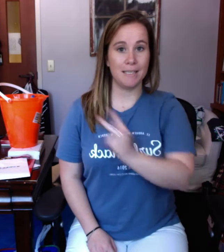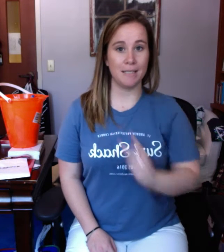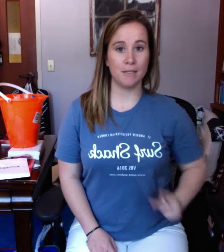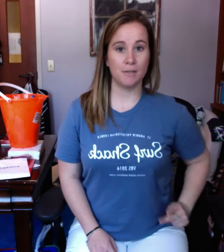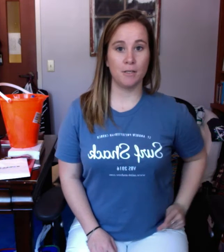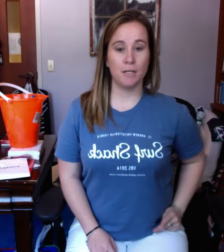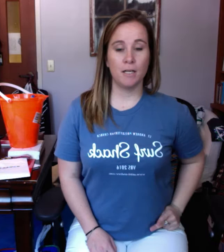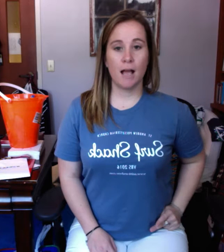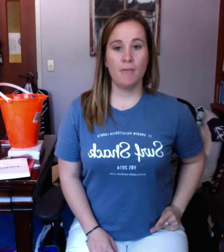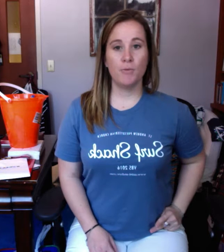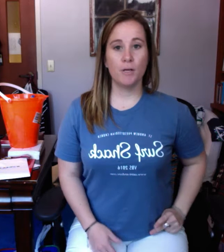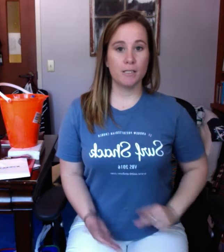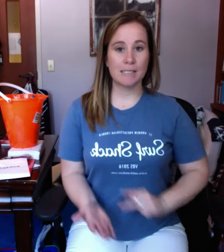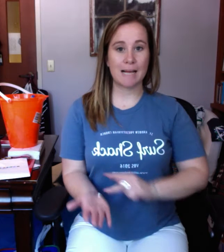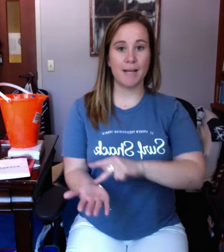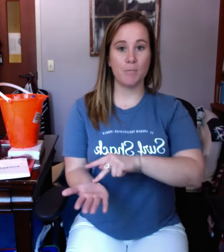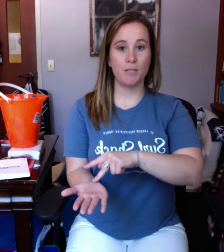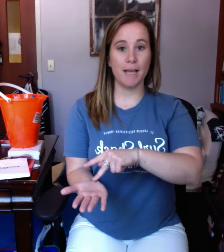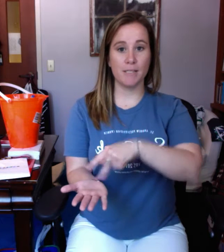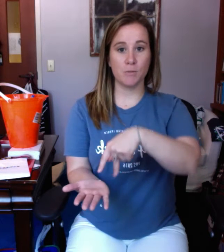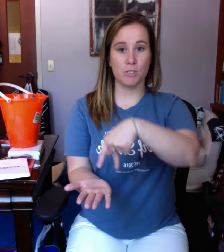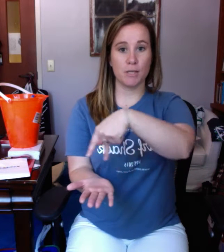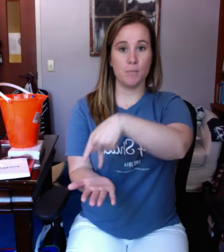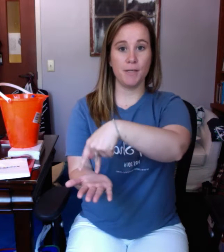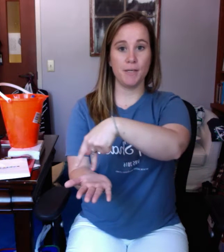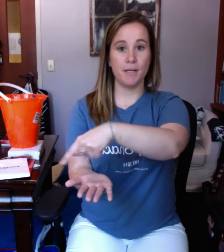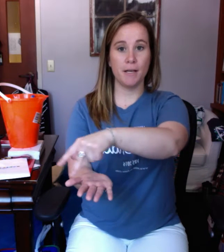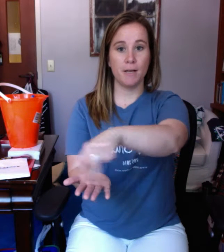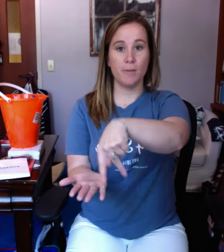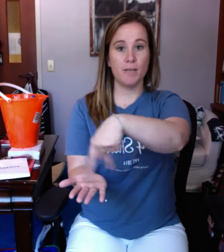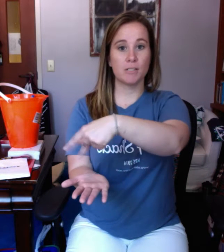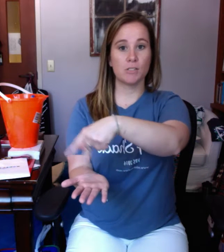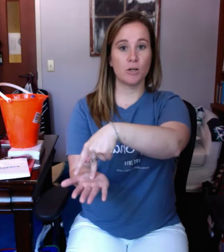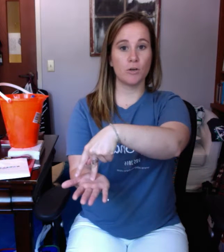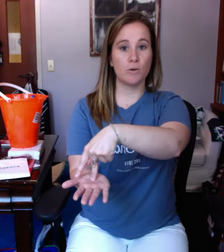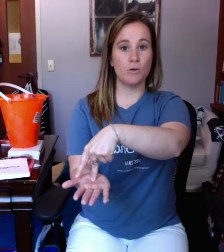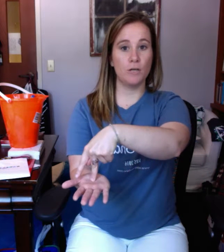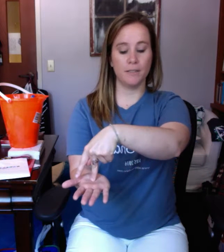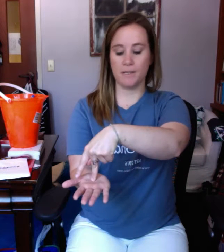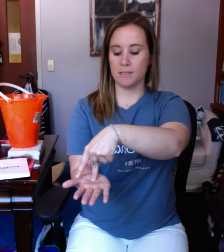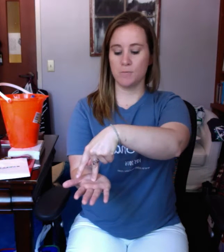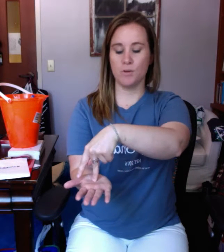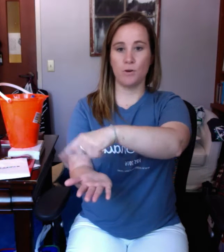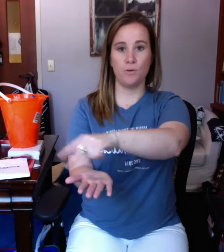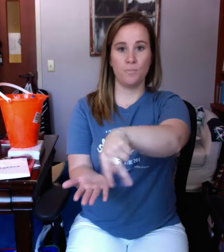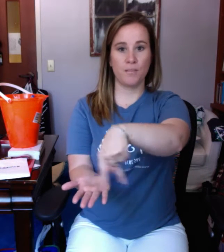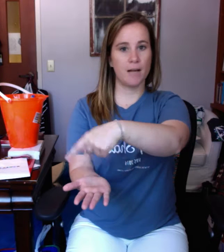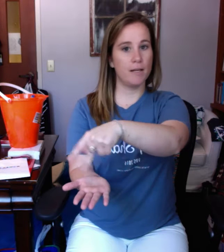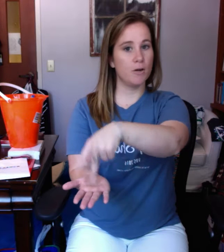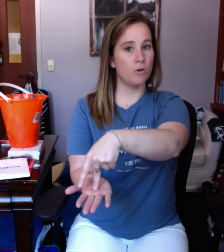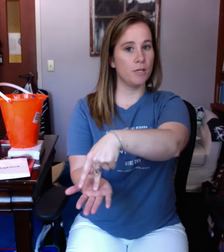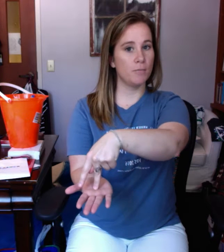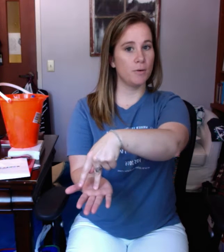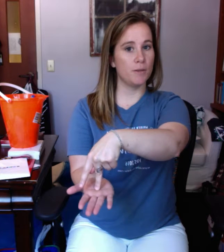king. And then we're going to assign place, which is a P that makes a circle and lands in the middle. Kind of like holy, but with a